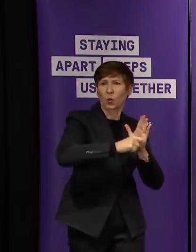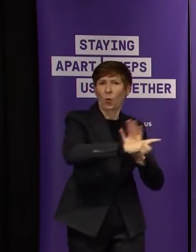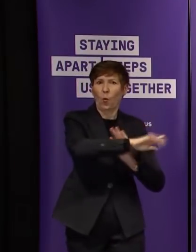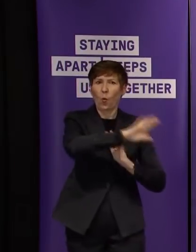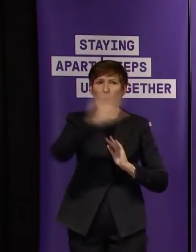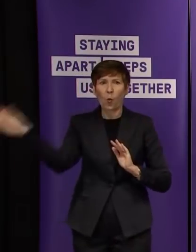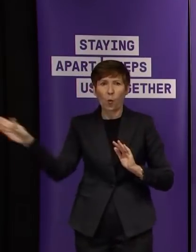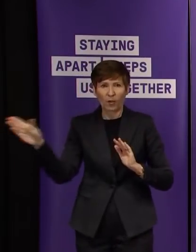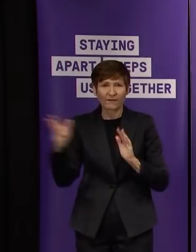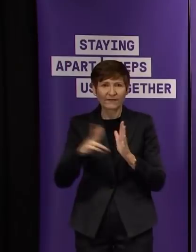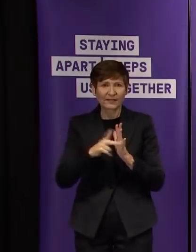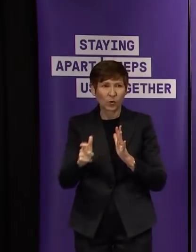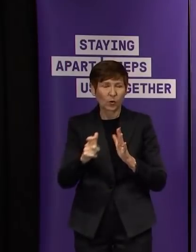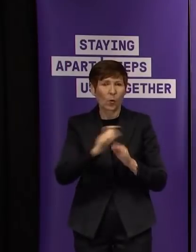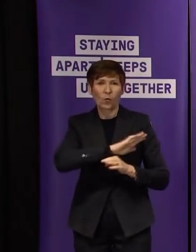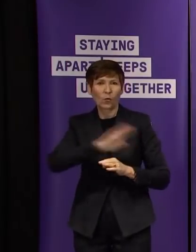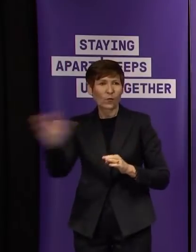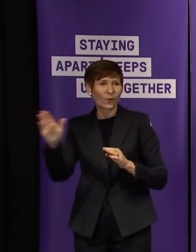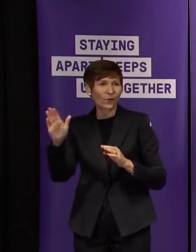So